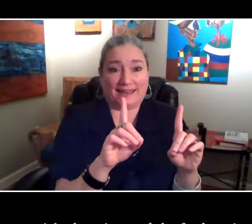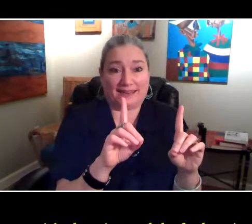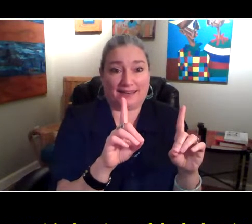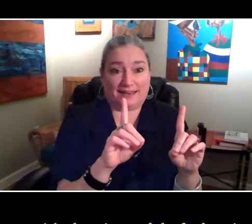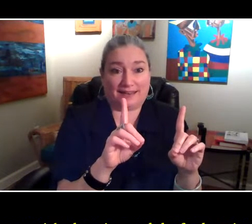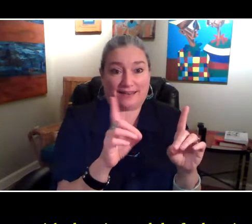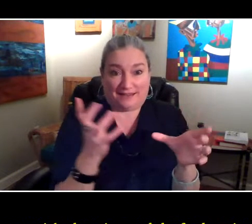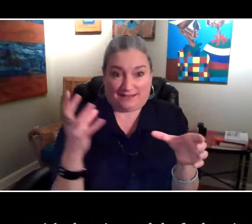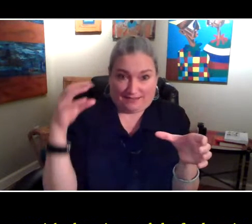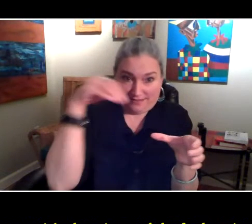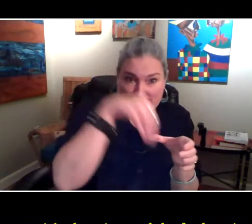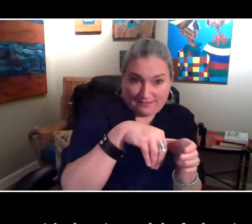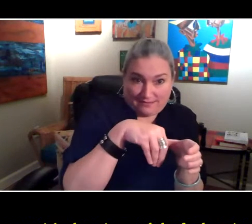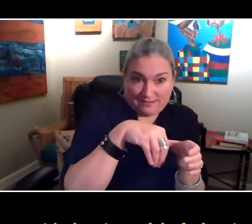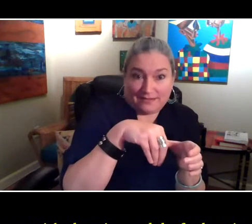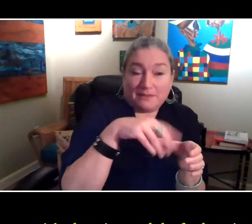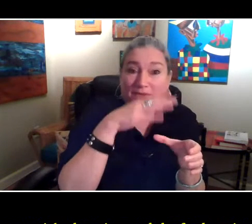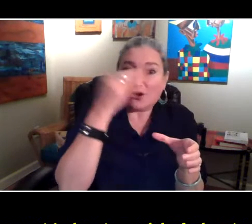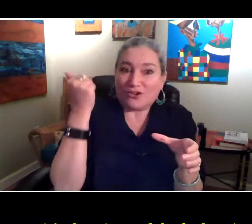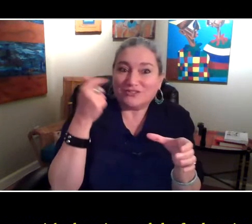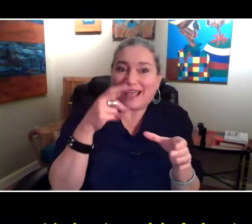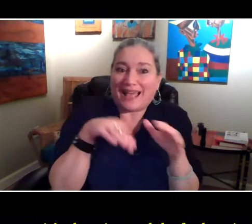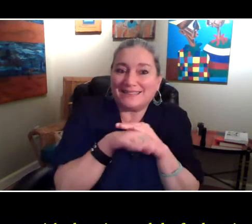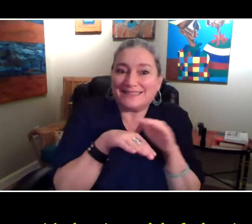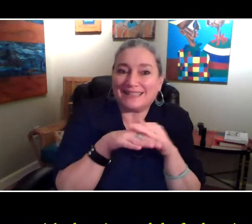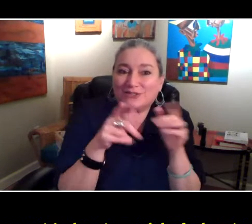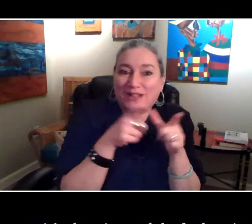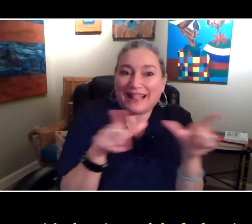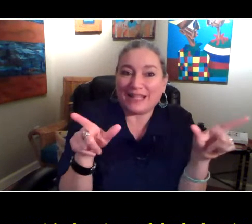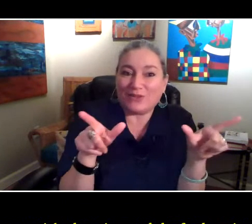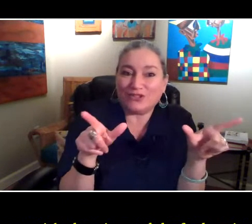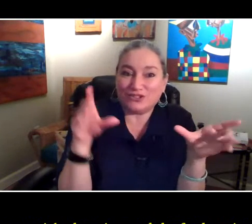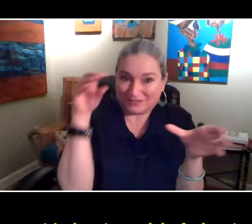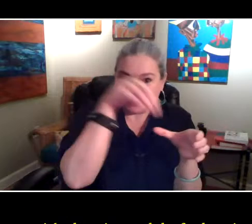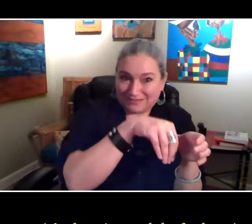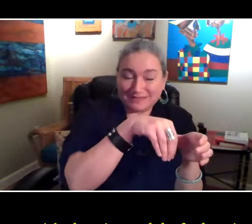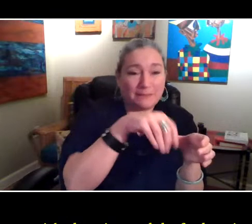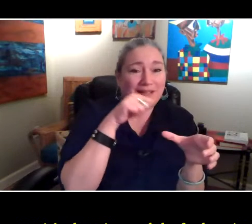ed has a place in deaf ed for that reason.